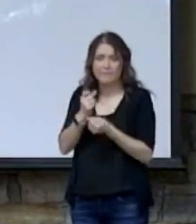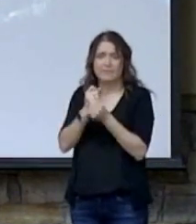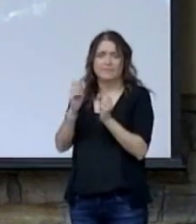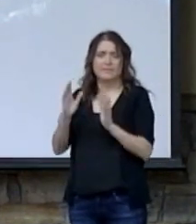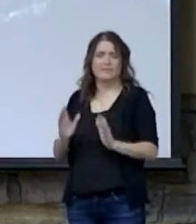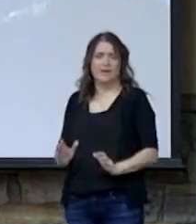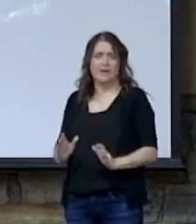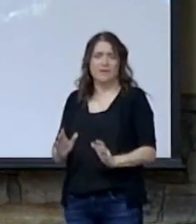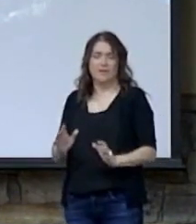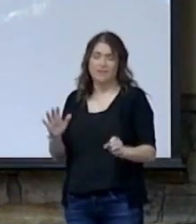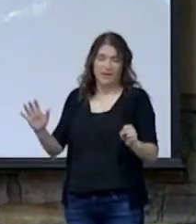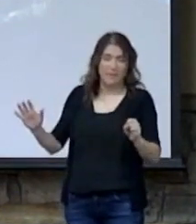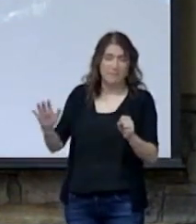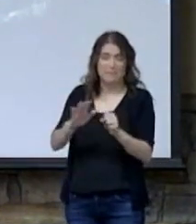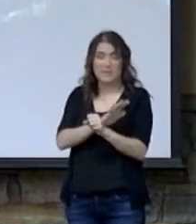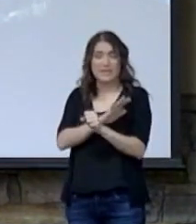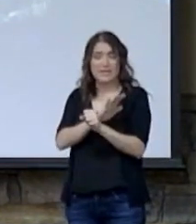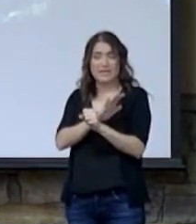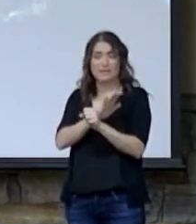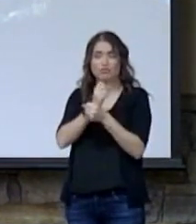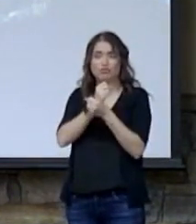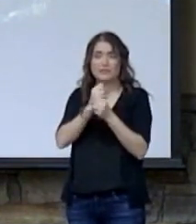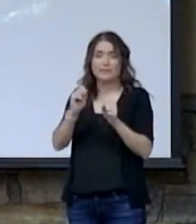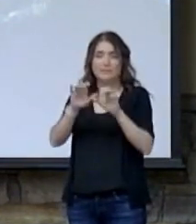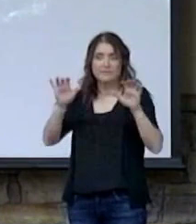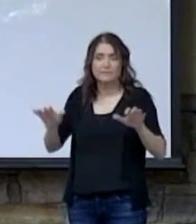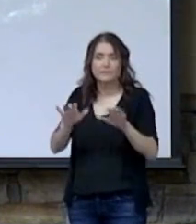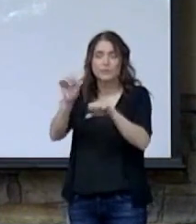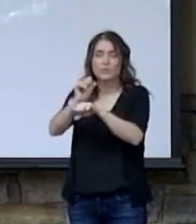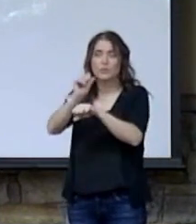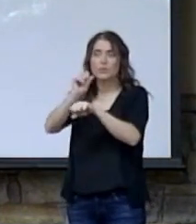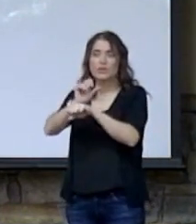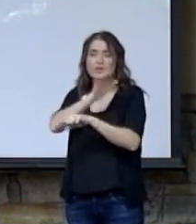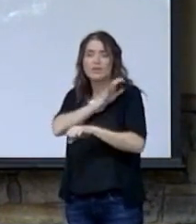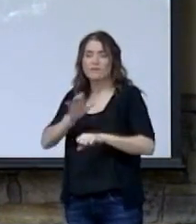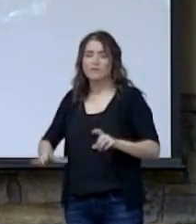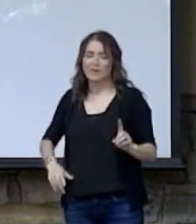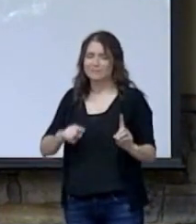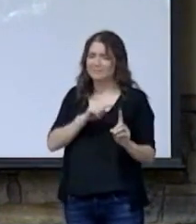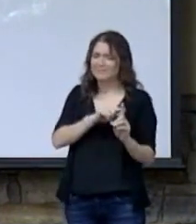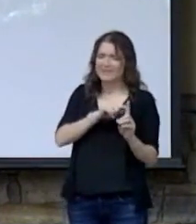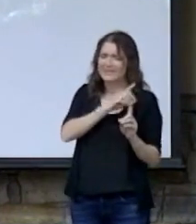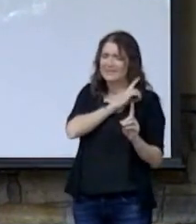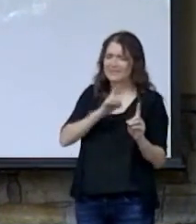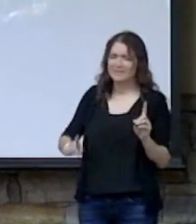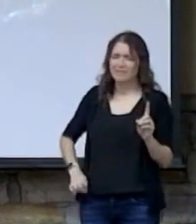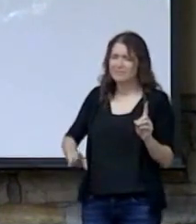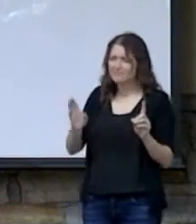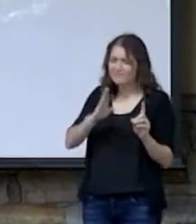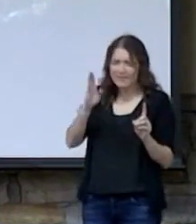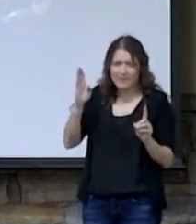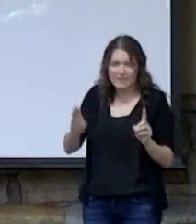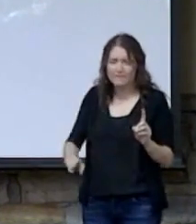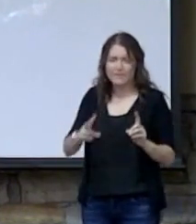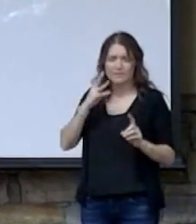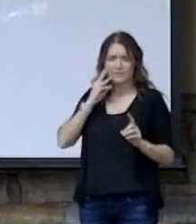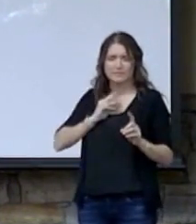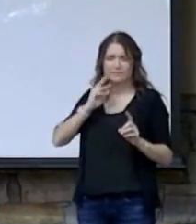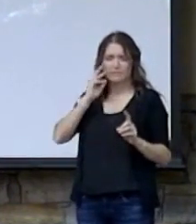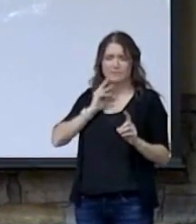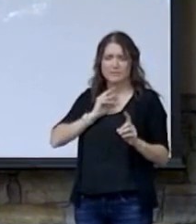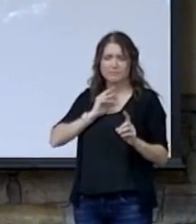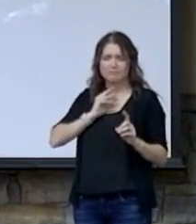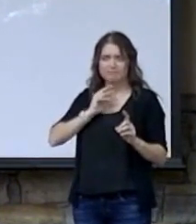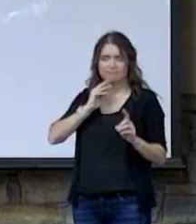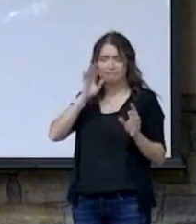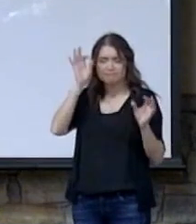completed redemptive work of Christ, David never got to experience that. I want you to